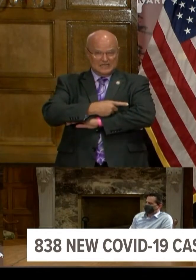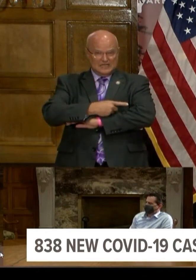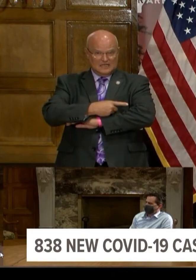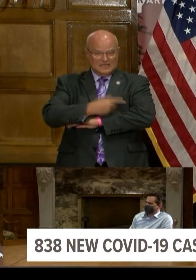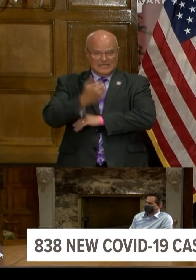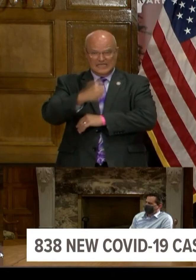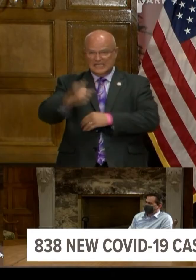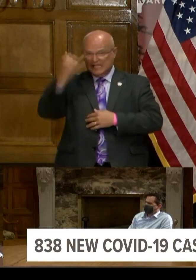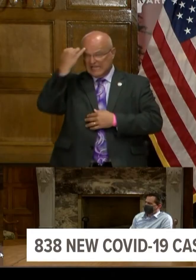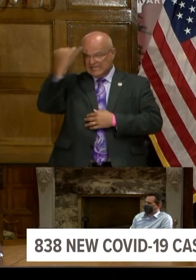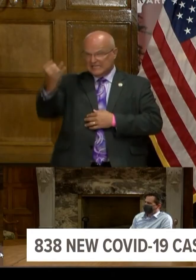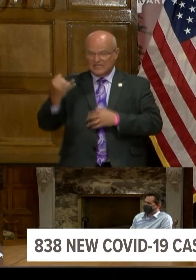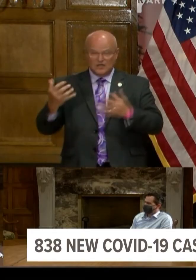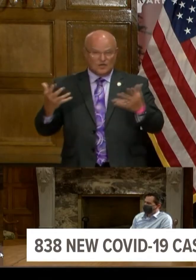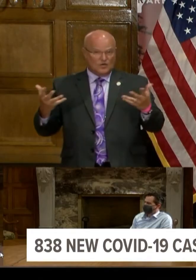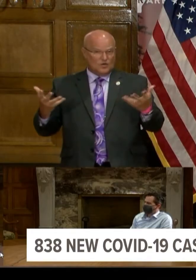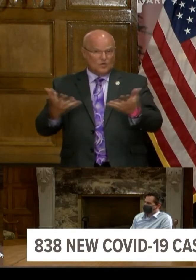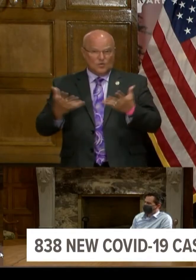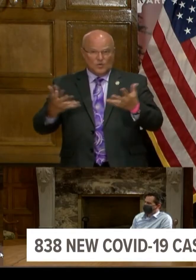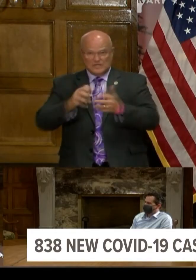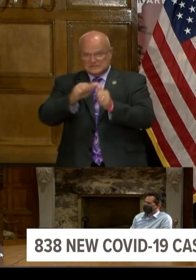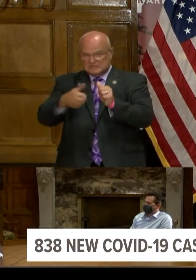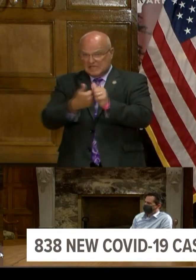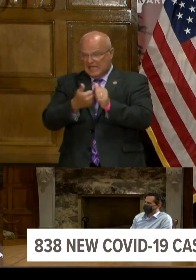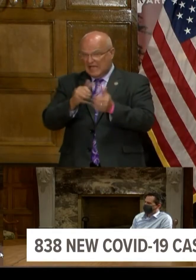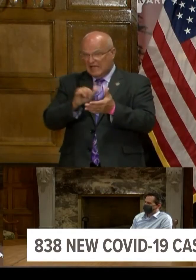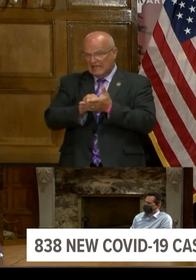any idea what's behind that?